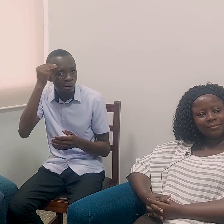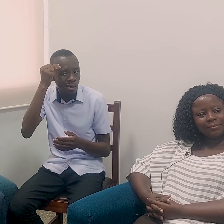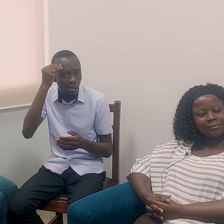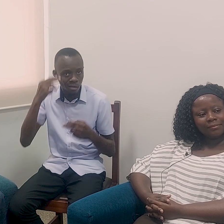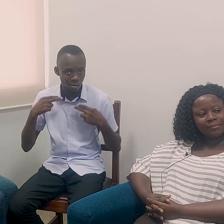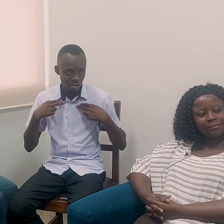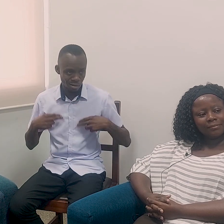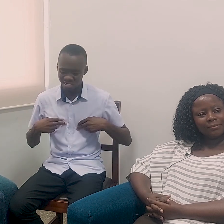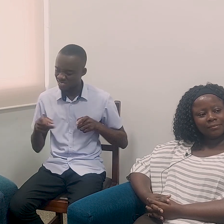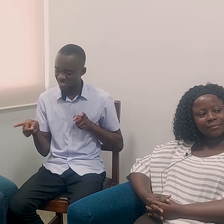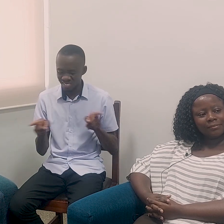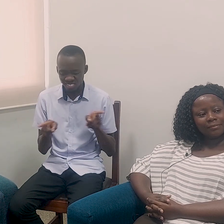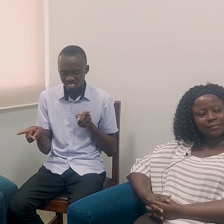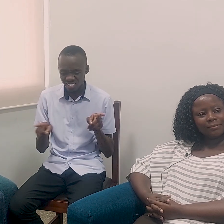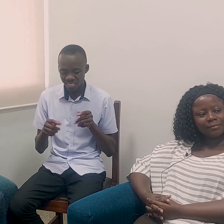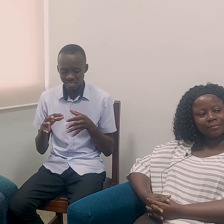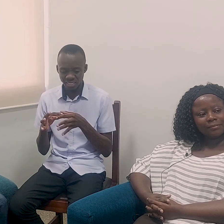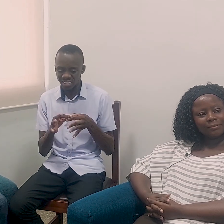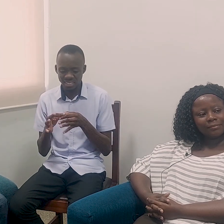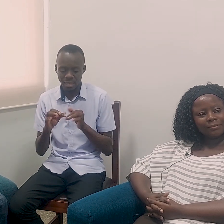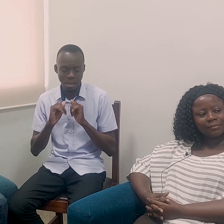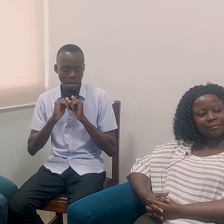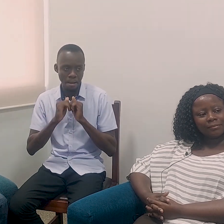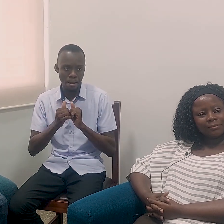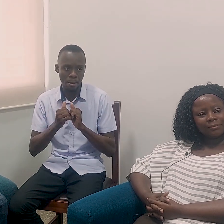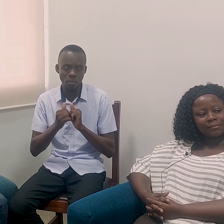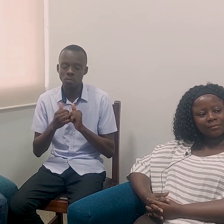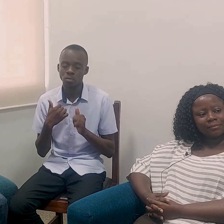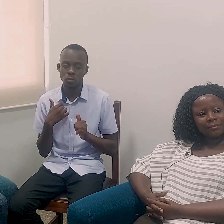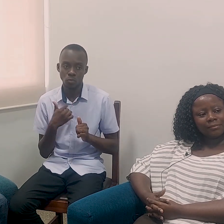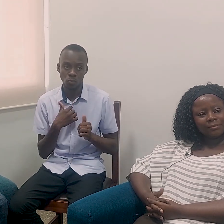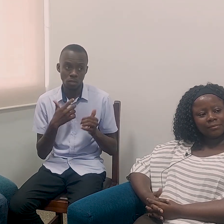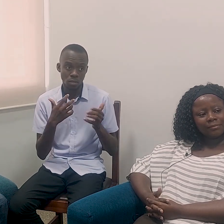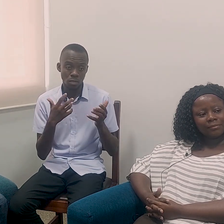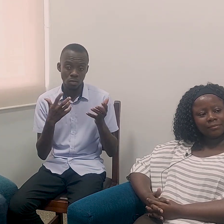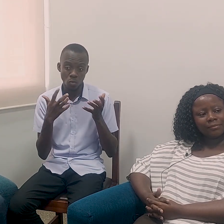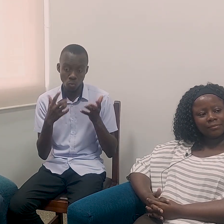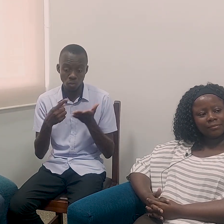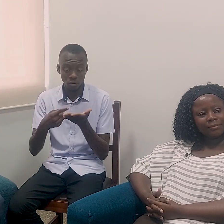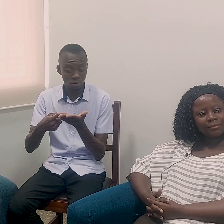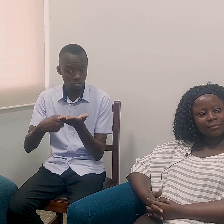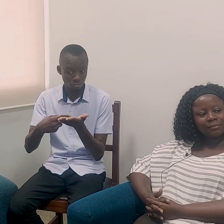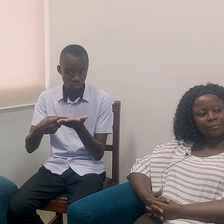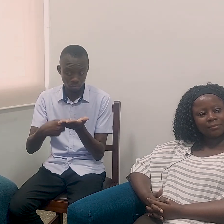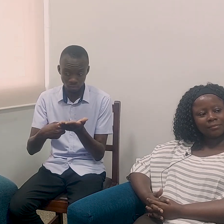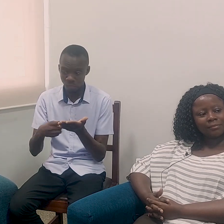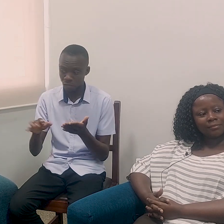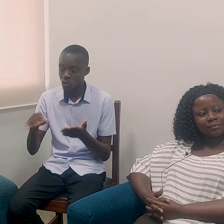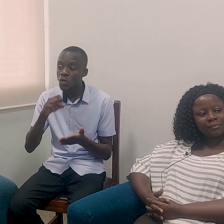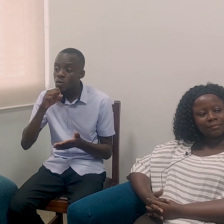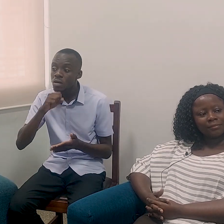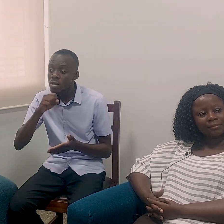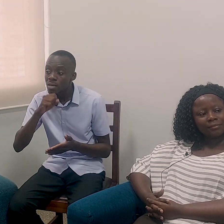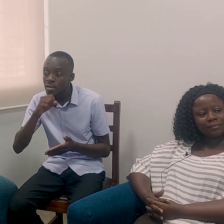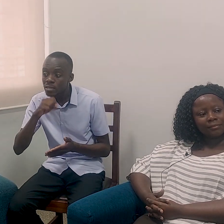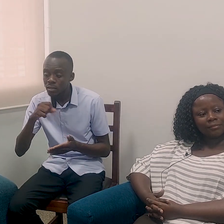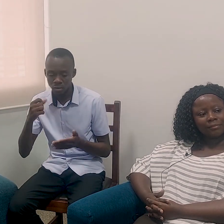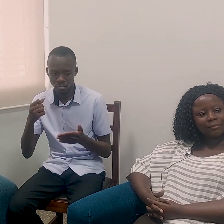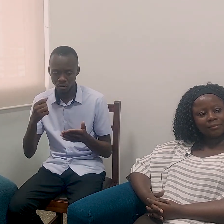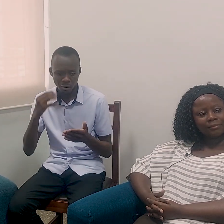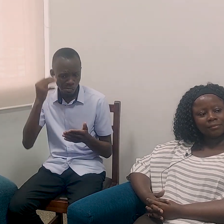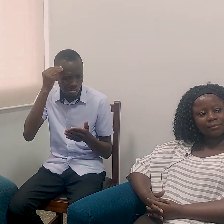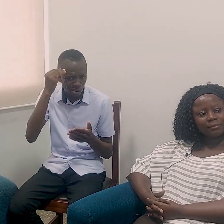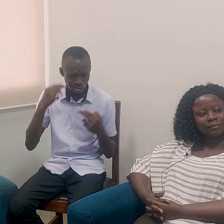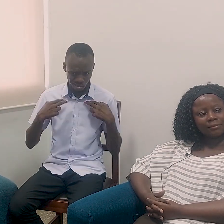So I would like us to discuss the age, how it manifests themselves in different ages, and how can